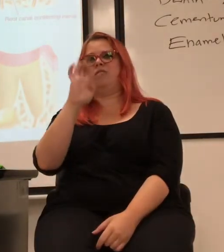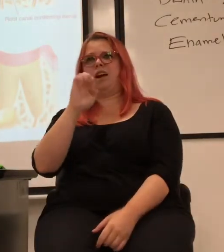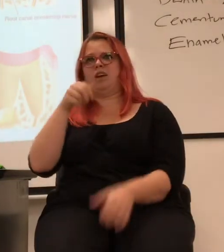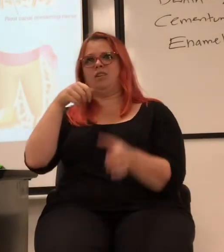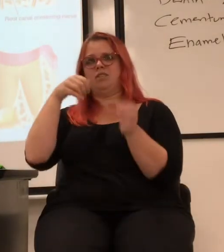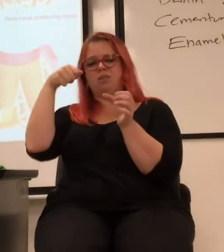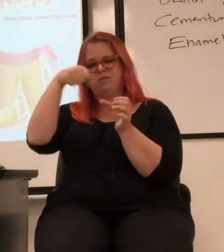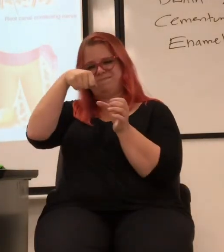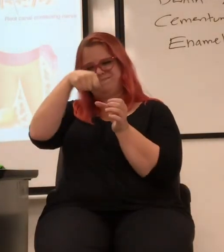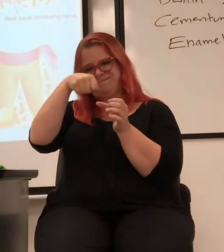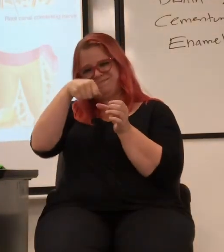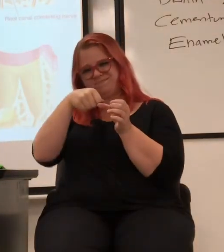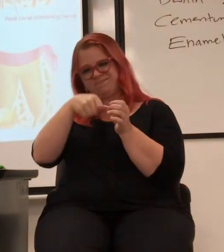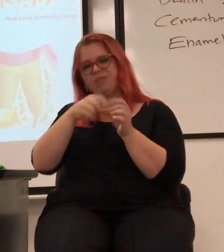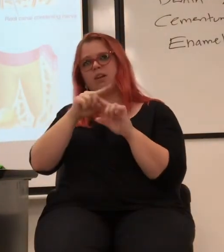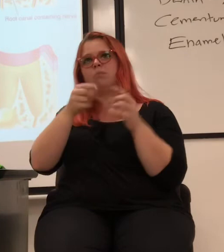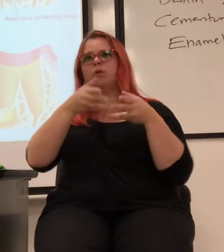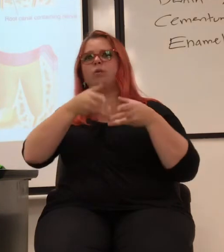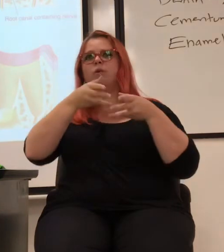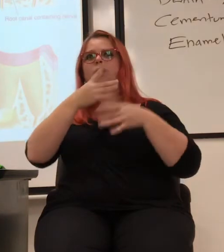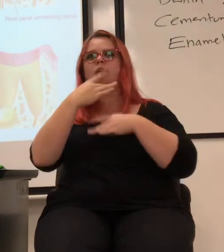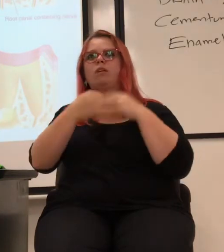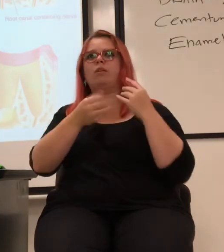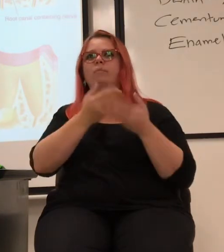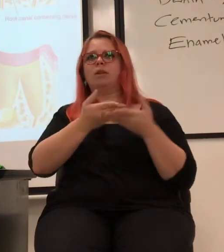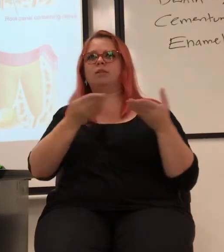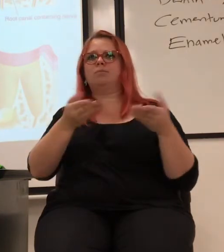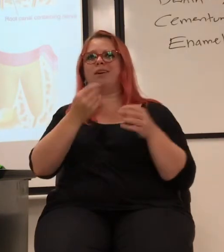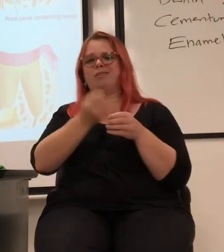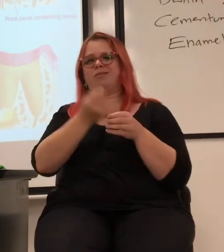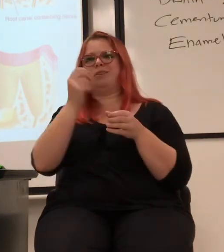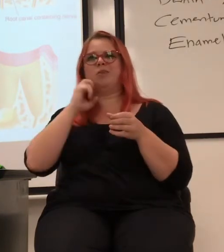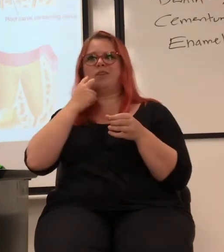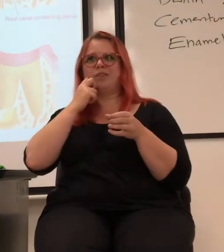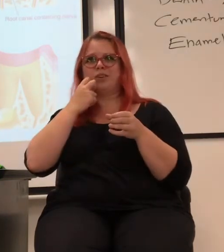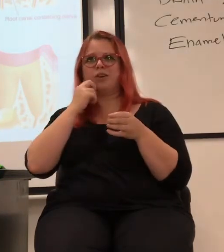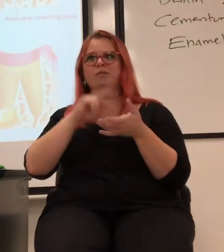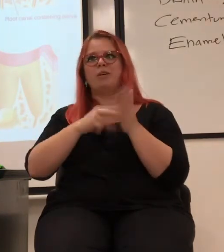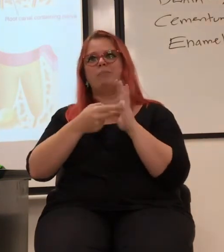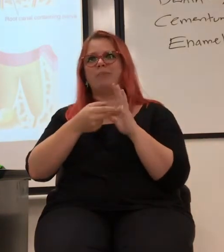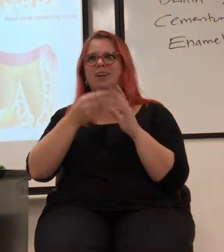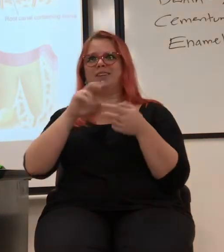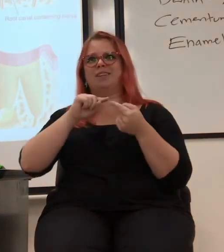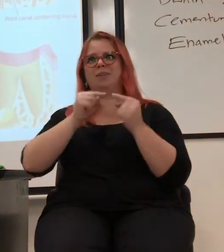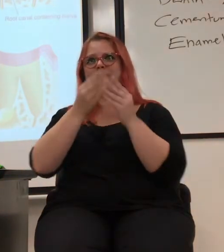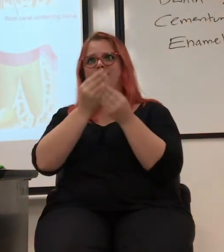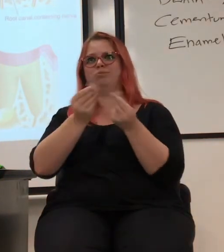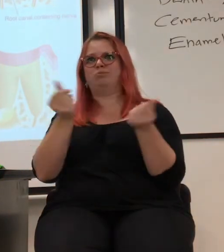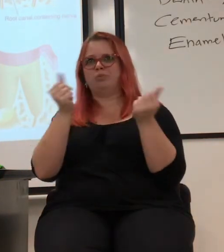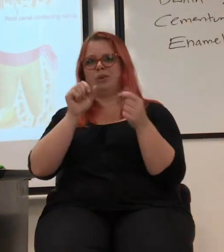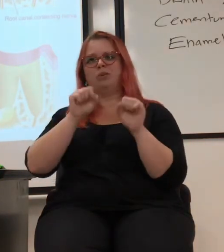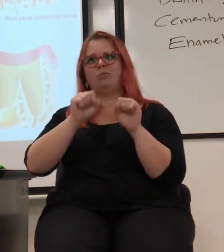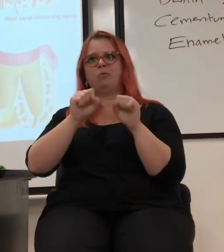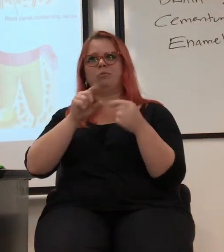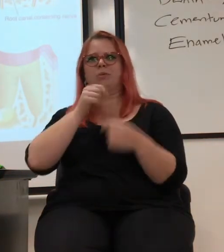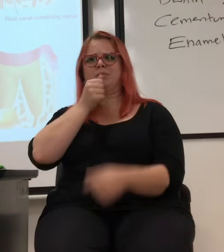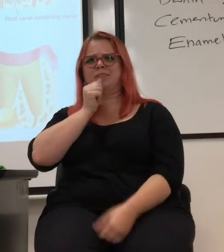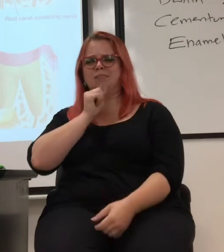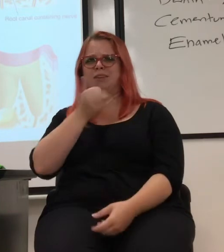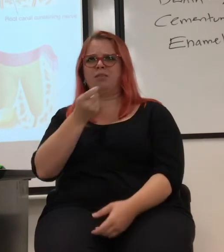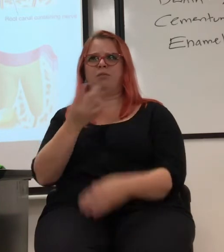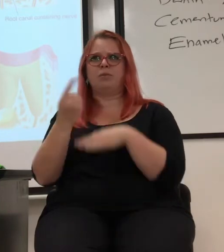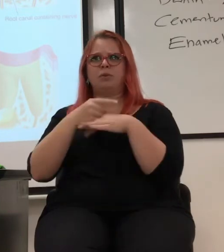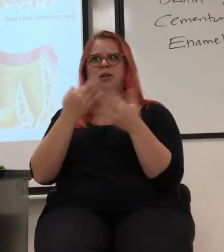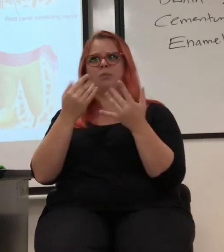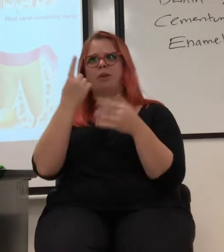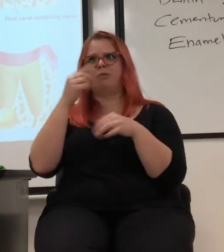you leave the blood supply. You get rid of the nerve, that takes away your toothache, right? You've probably been suffering for the past couple of days waiting for an